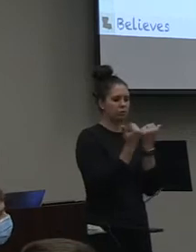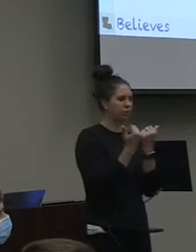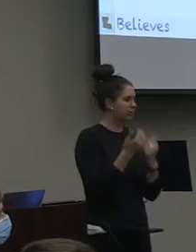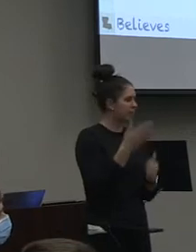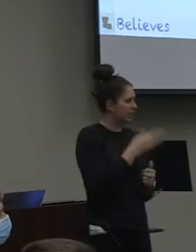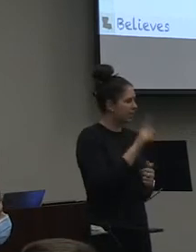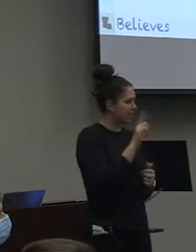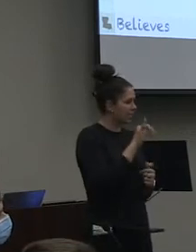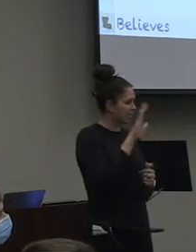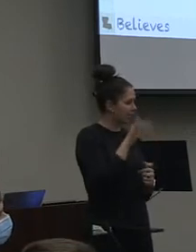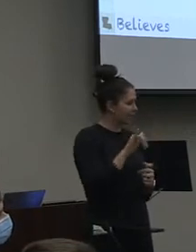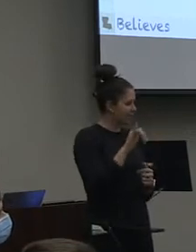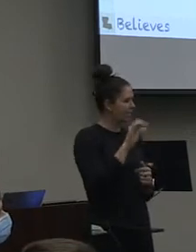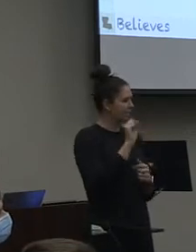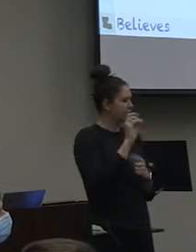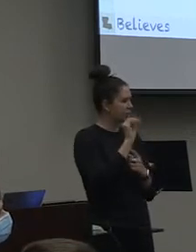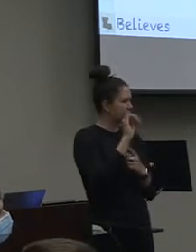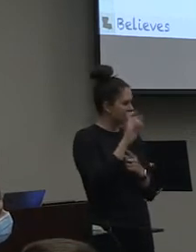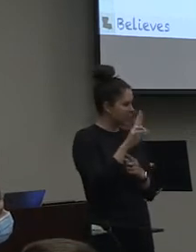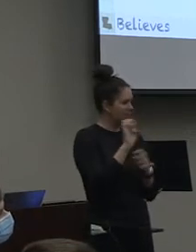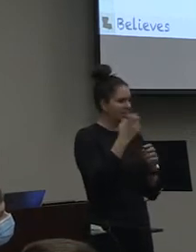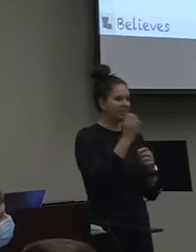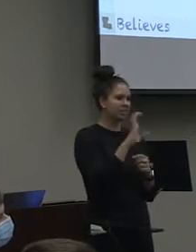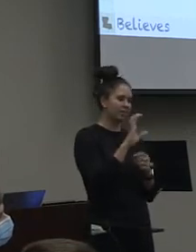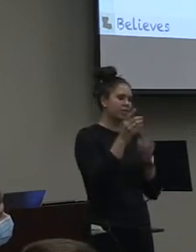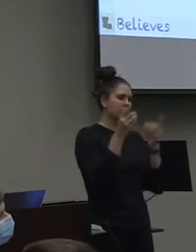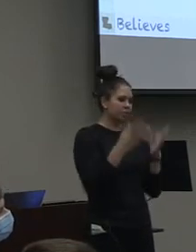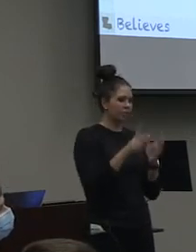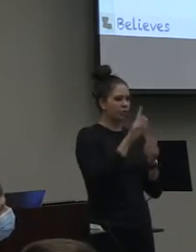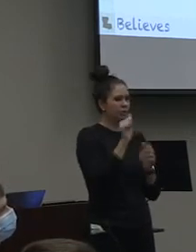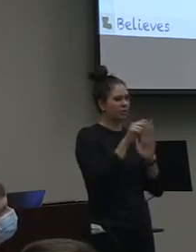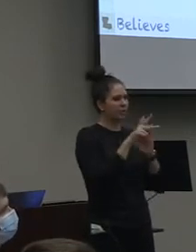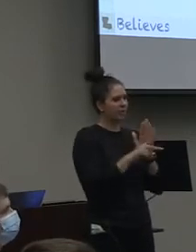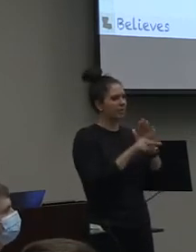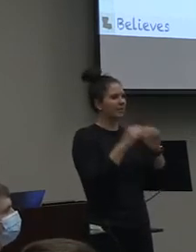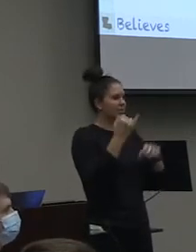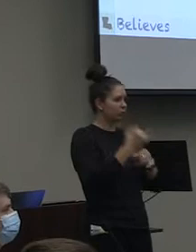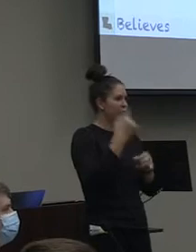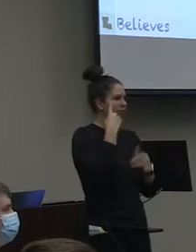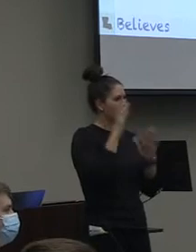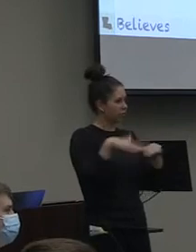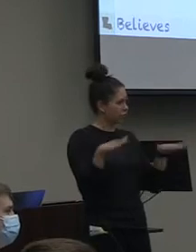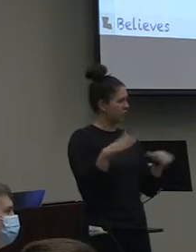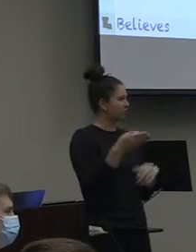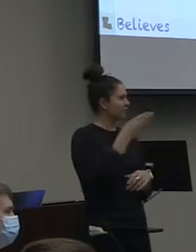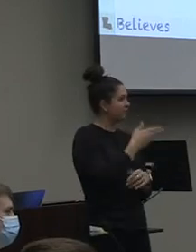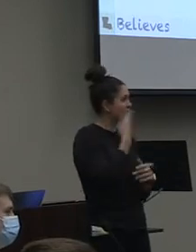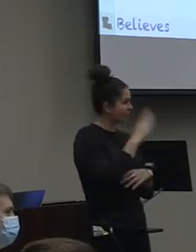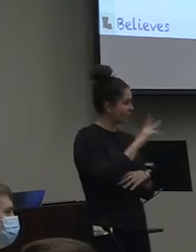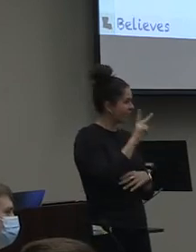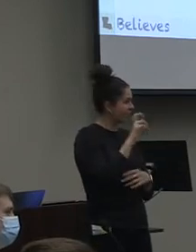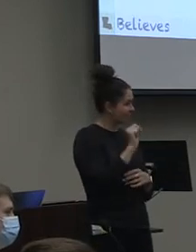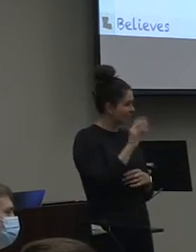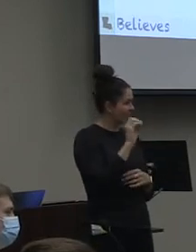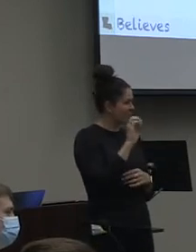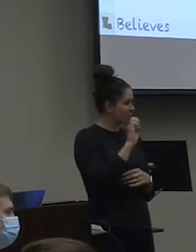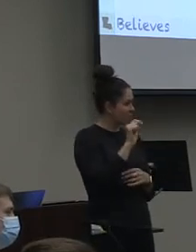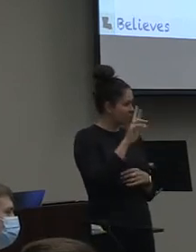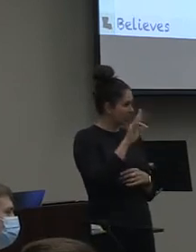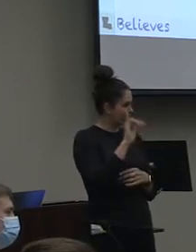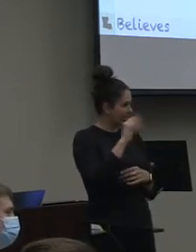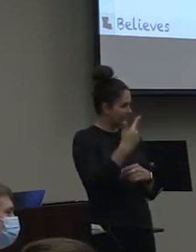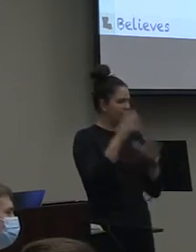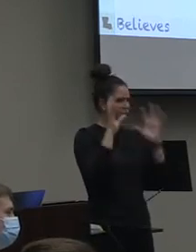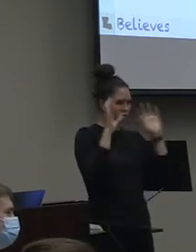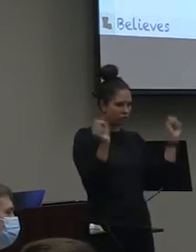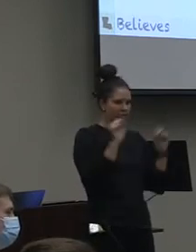Libby Sonny, Executive Director of the Louisiana Policy Institute for Children. Good afternoon. Ken Orland, Prize Superintendent of St. Charles